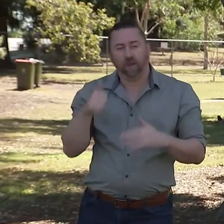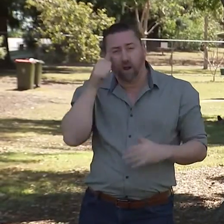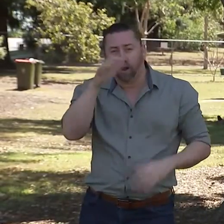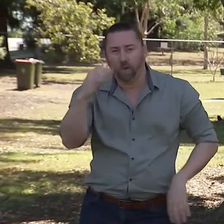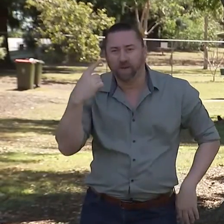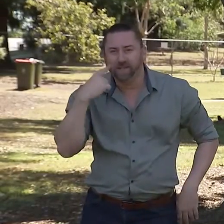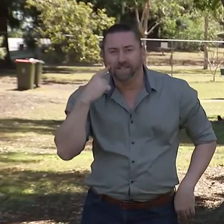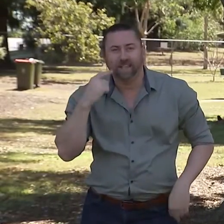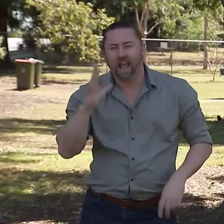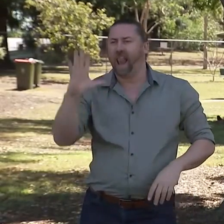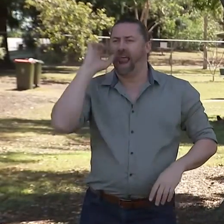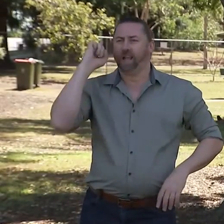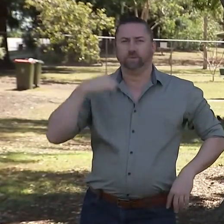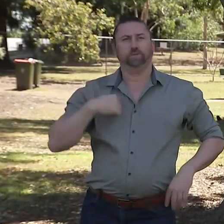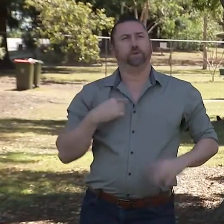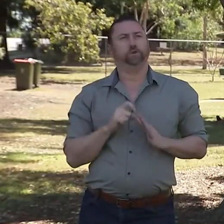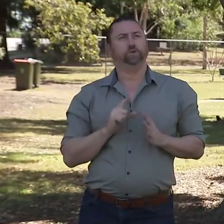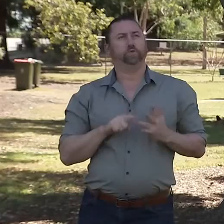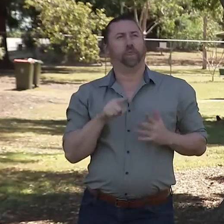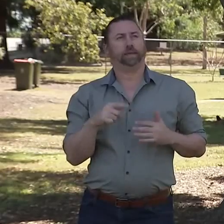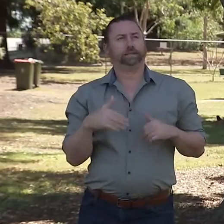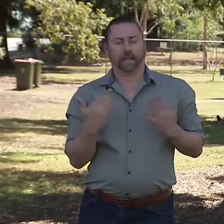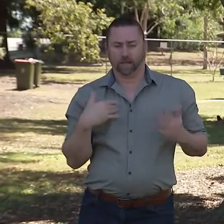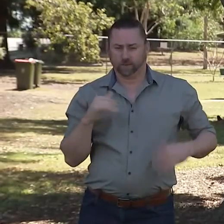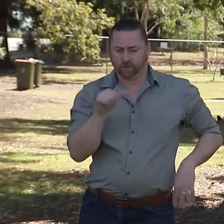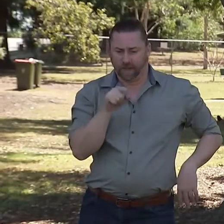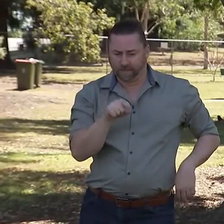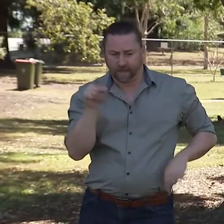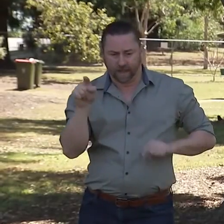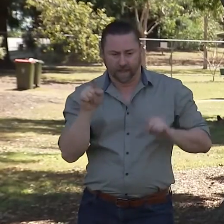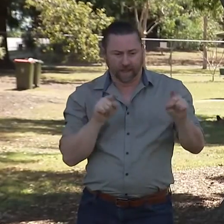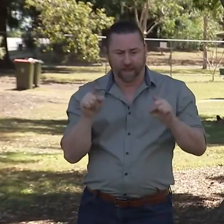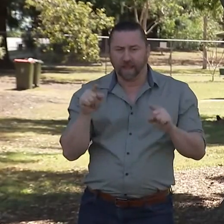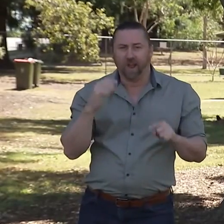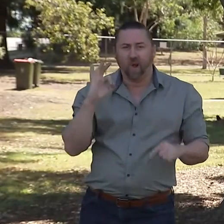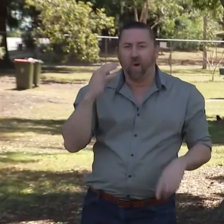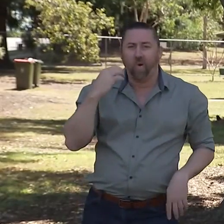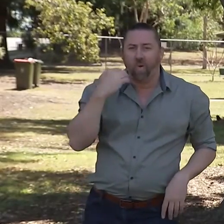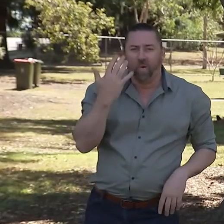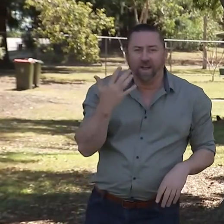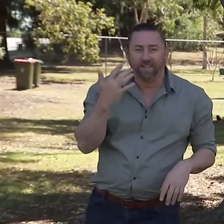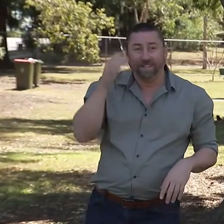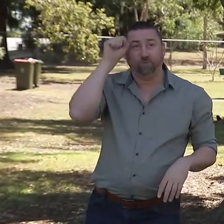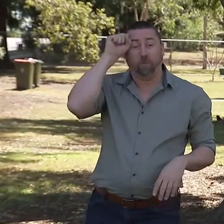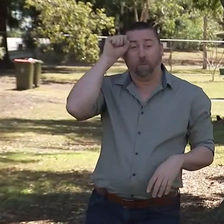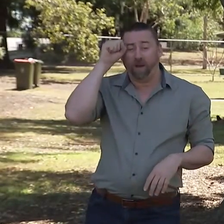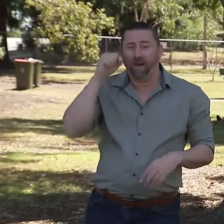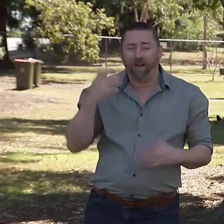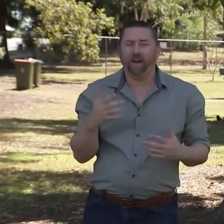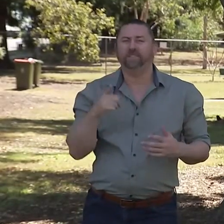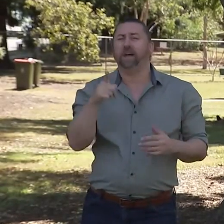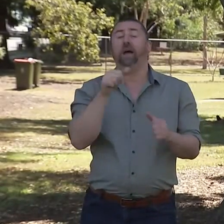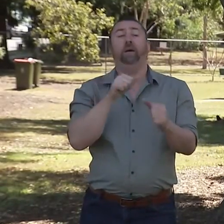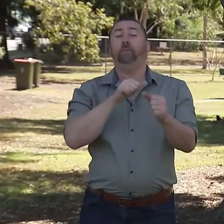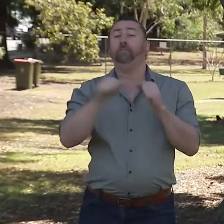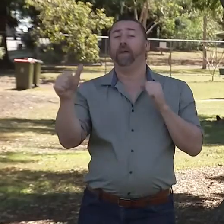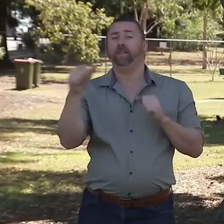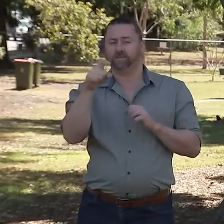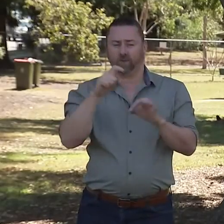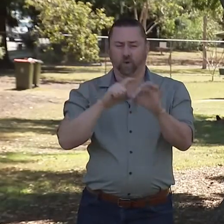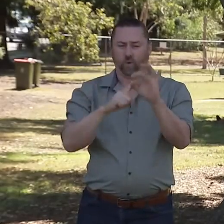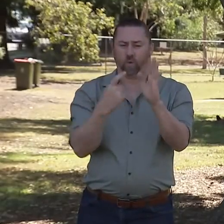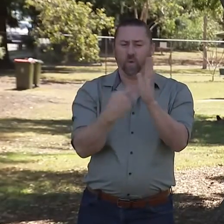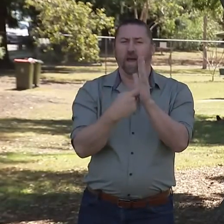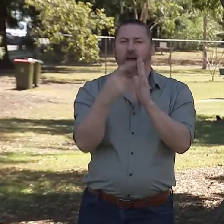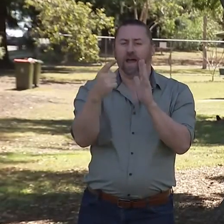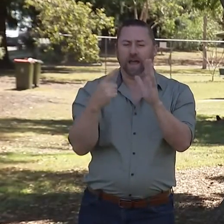were up to a week ago, but it's so important. So to make it easier, when we do have another outbreak, if people